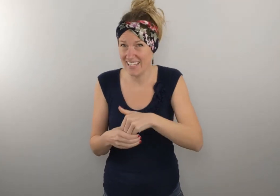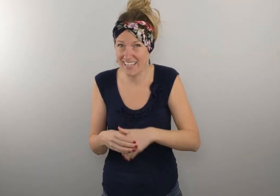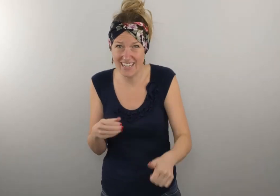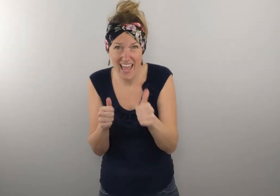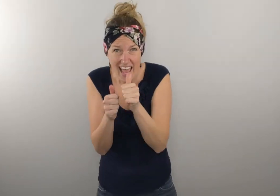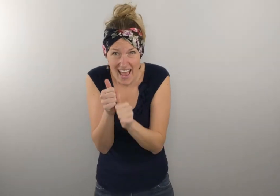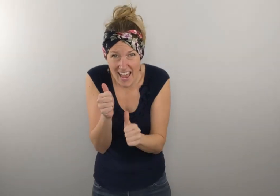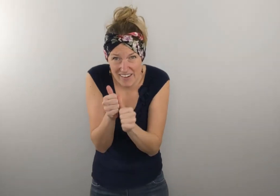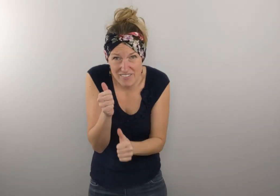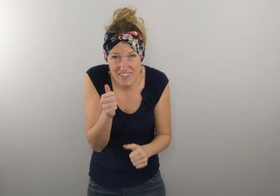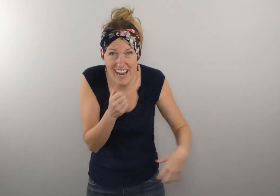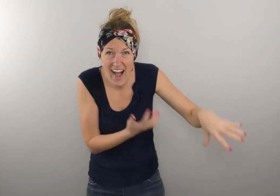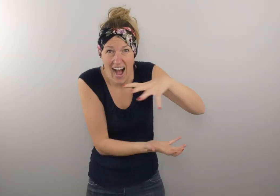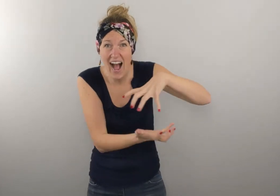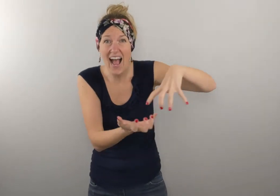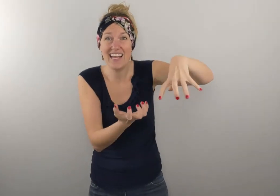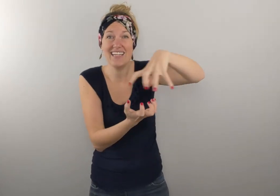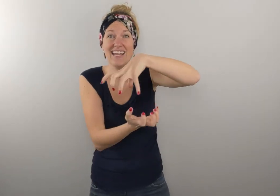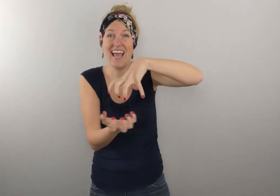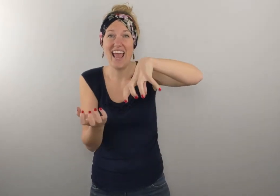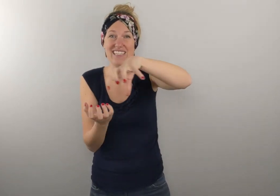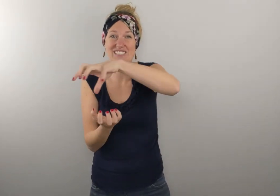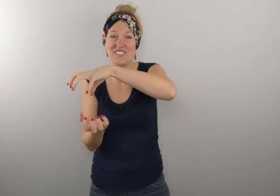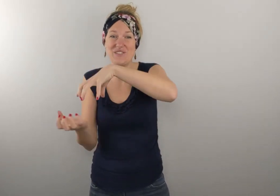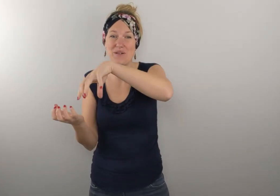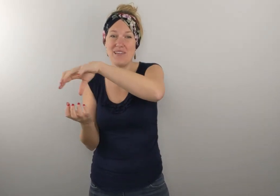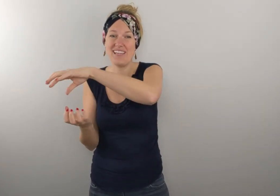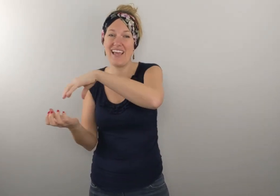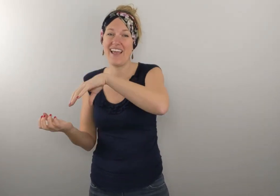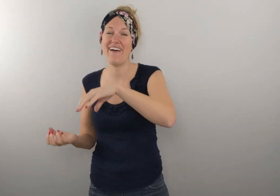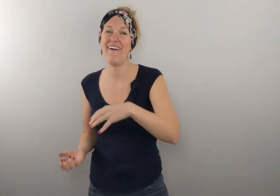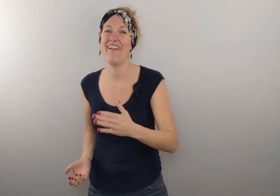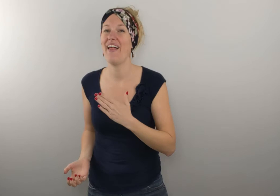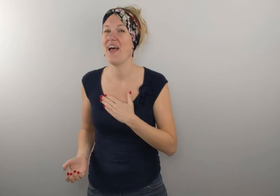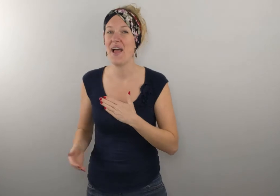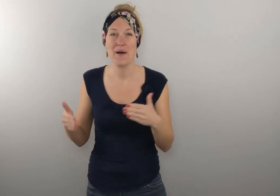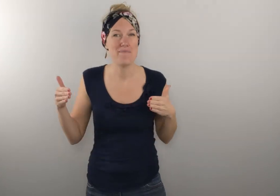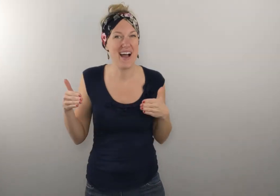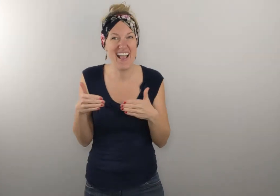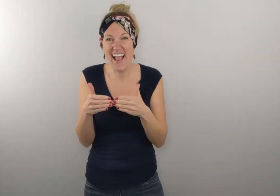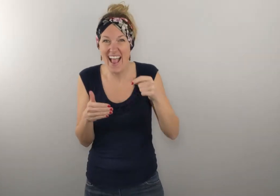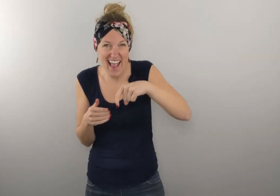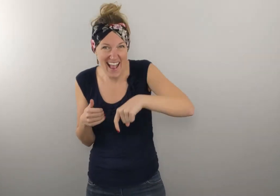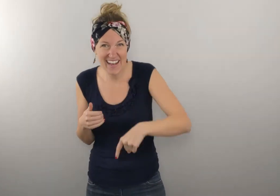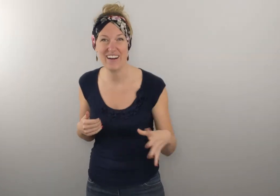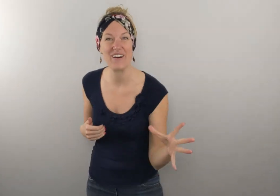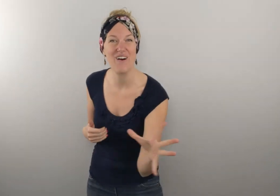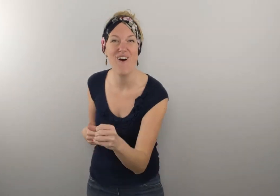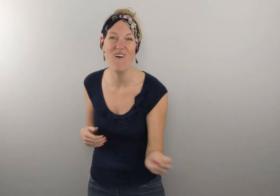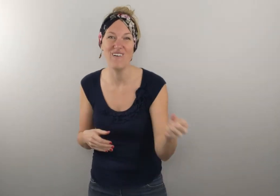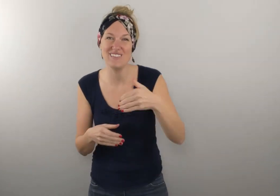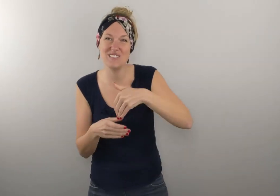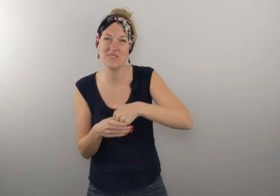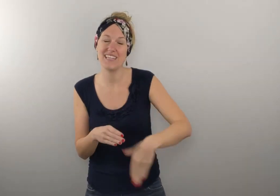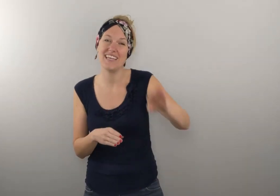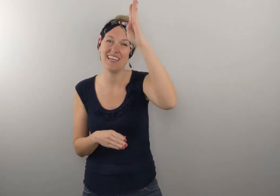In every high and stormy gale, my anchor holds within